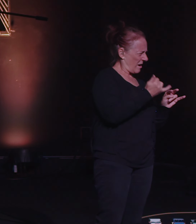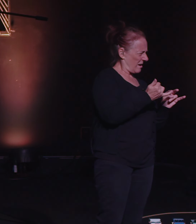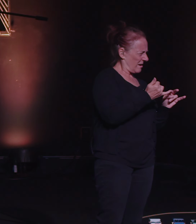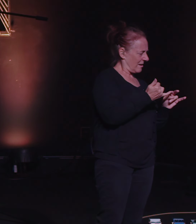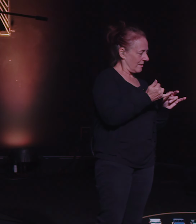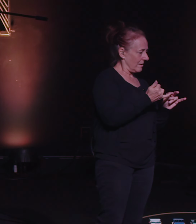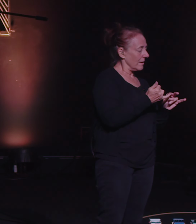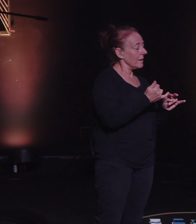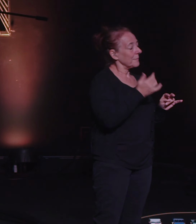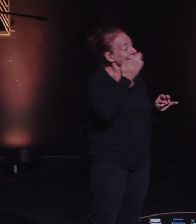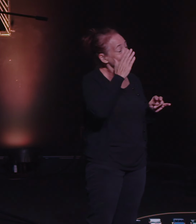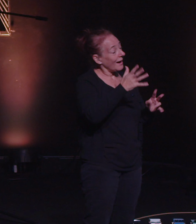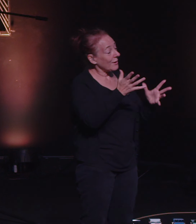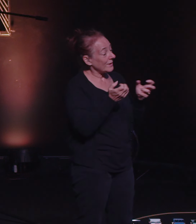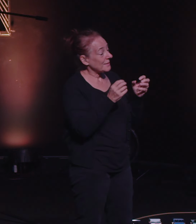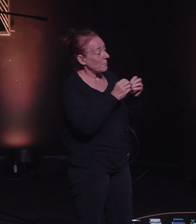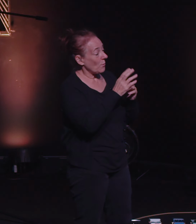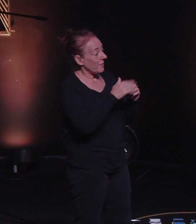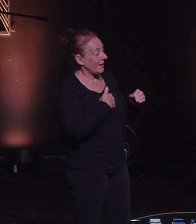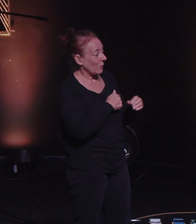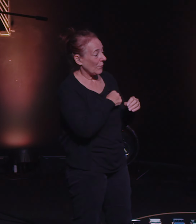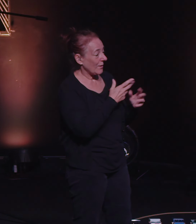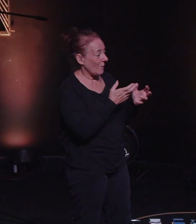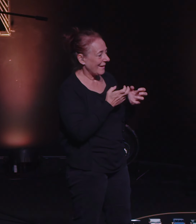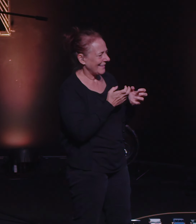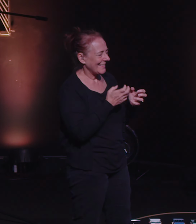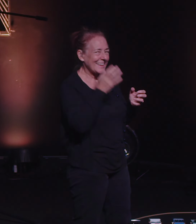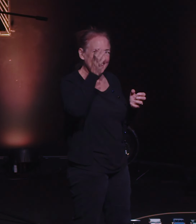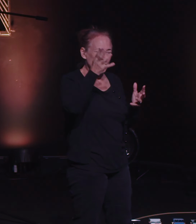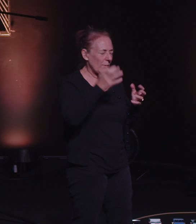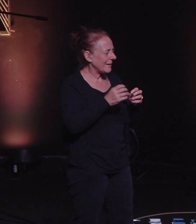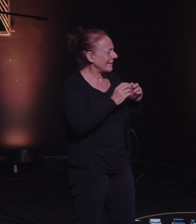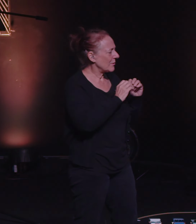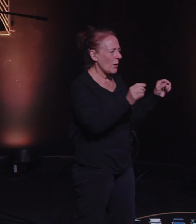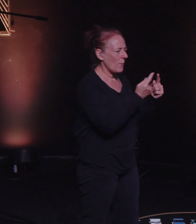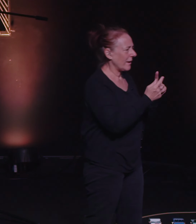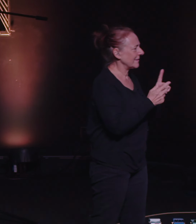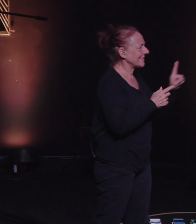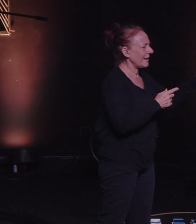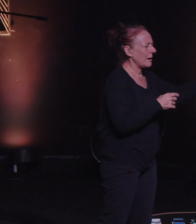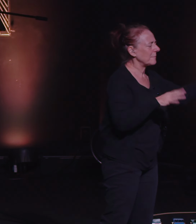God wants this even more than we do. He's willing that none should perish.